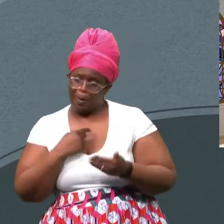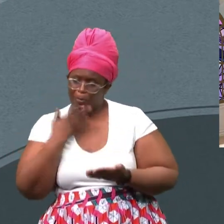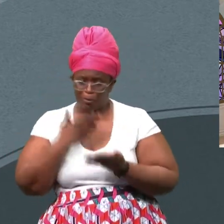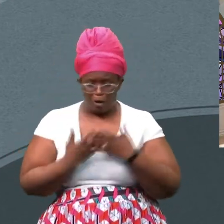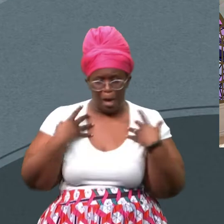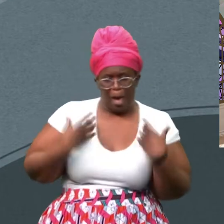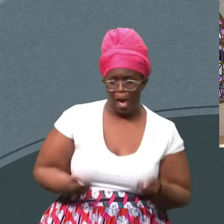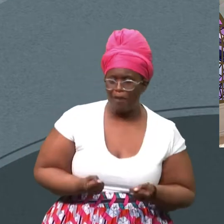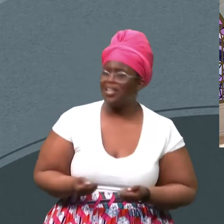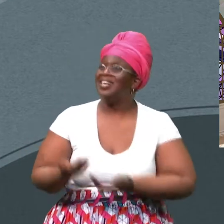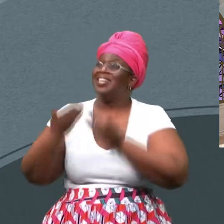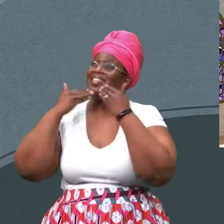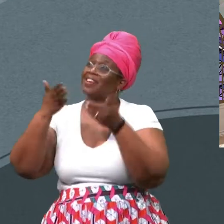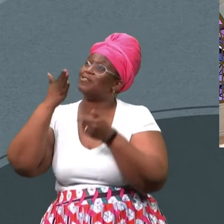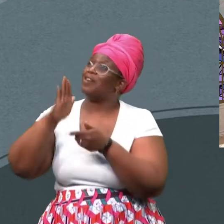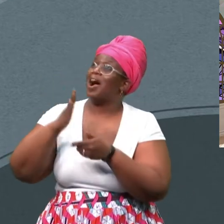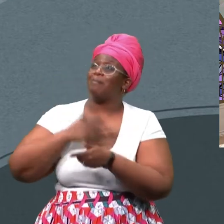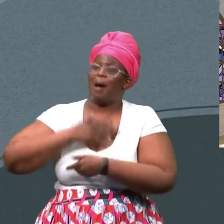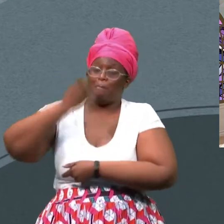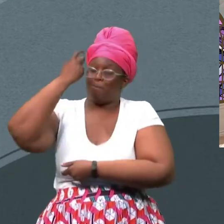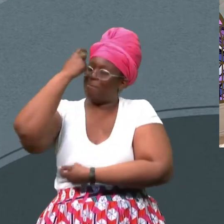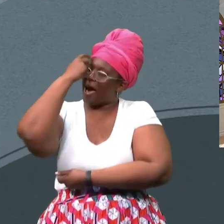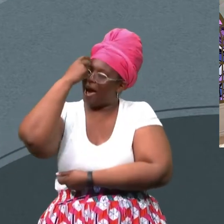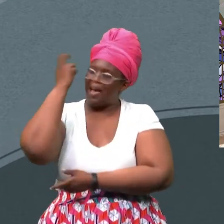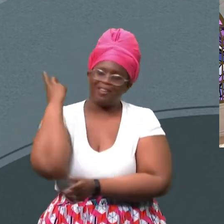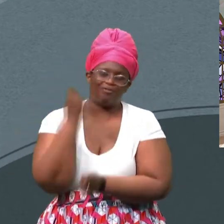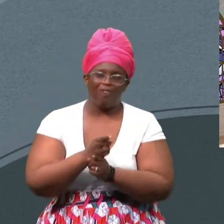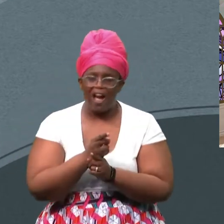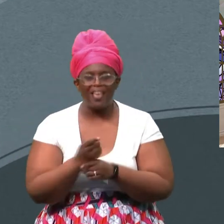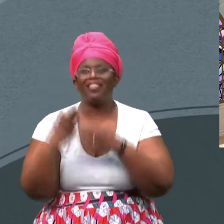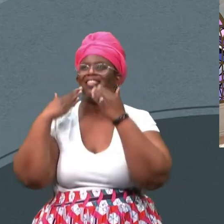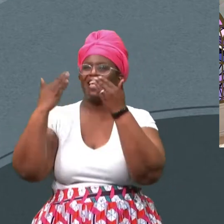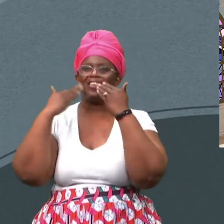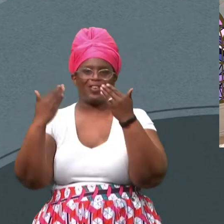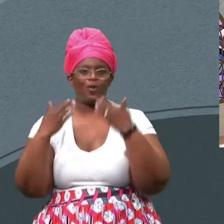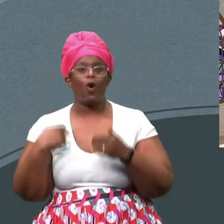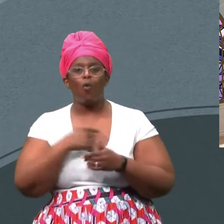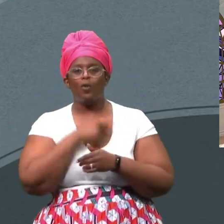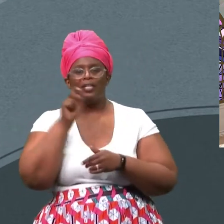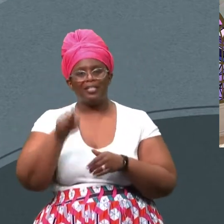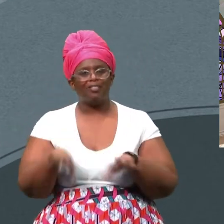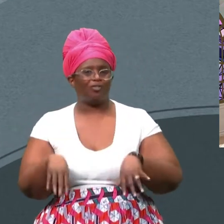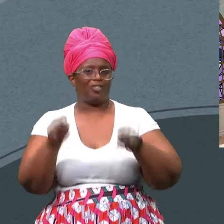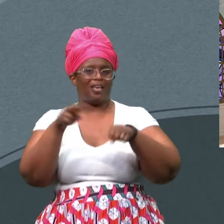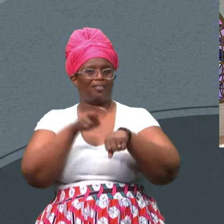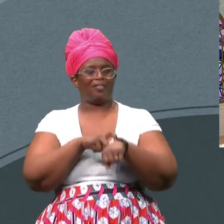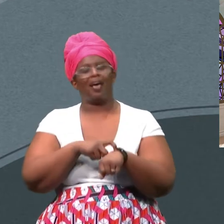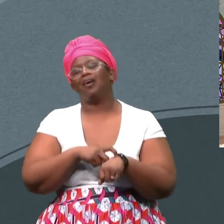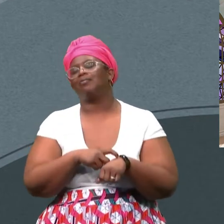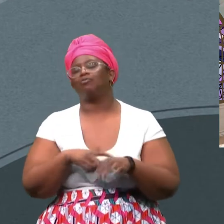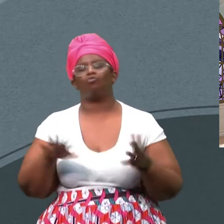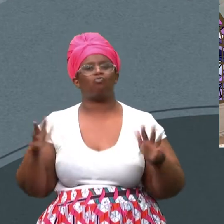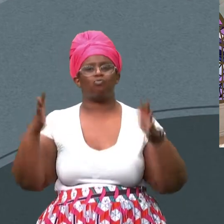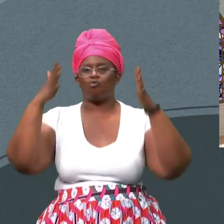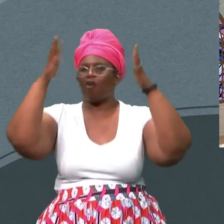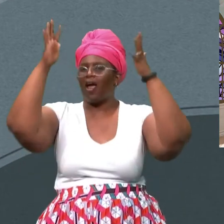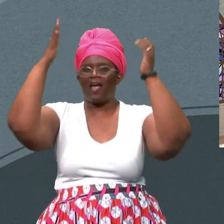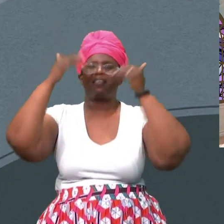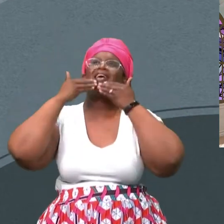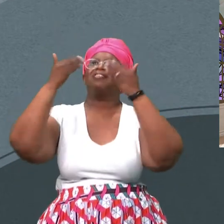I'm clothed in my right mind. We've got to take a moment to give God this Mother's Day